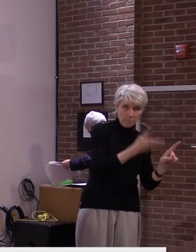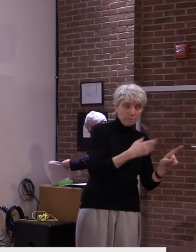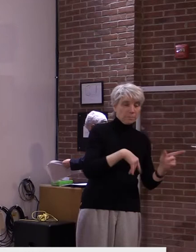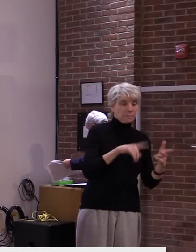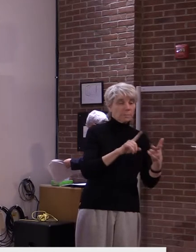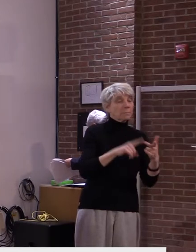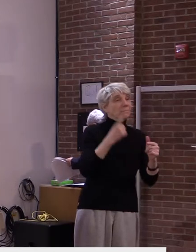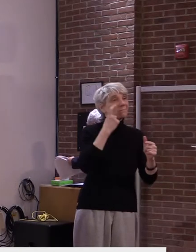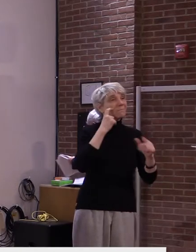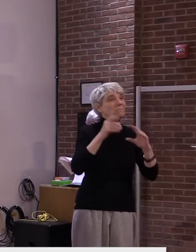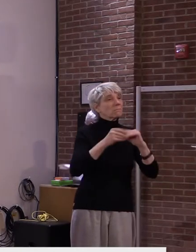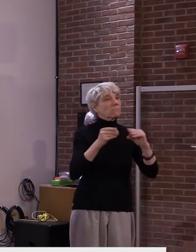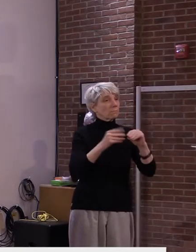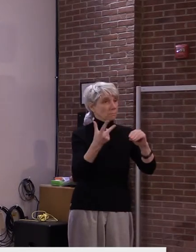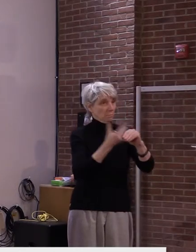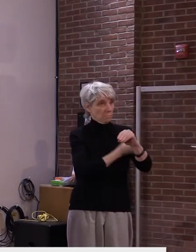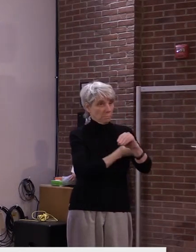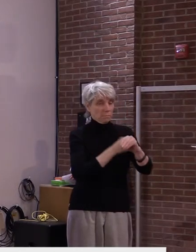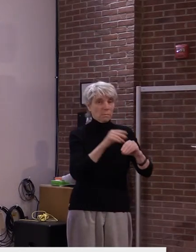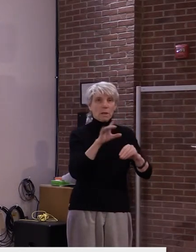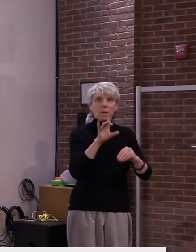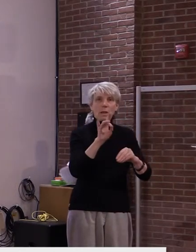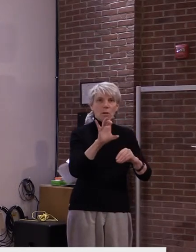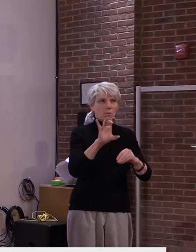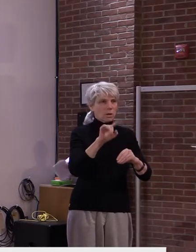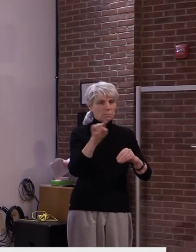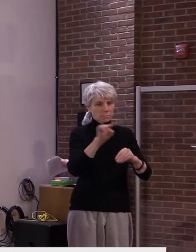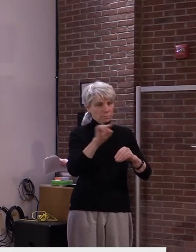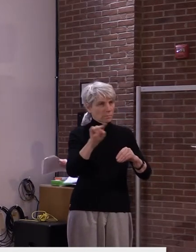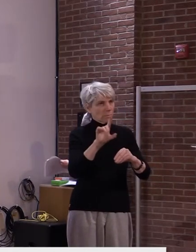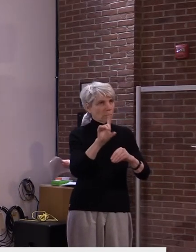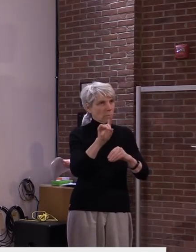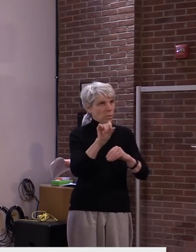informed about, and a little more on vaccine.